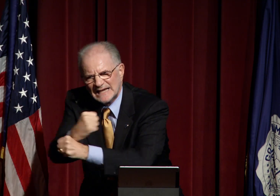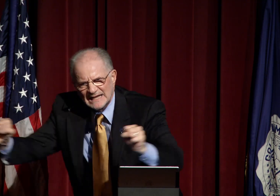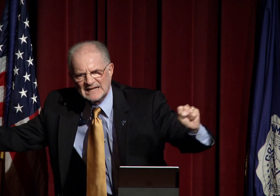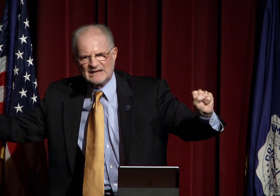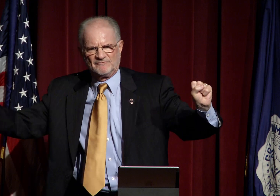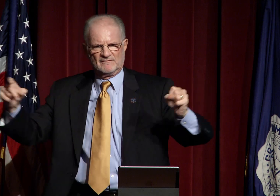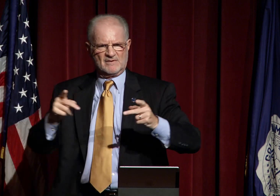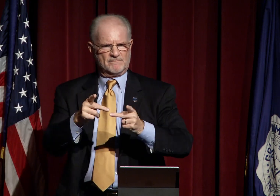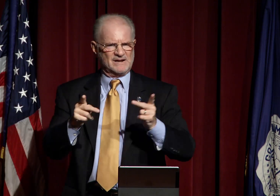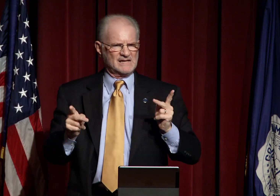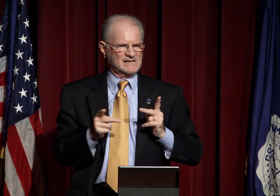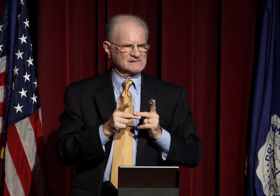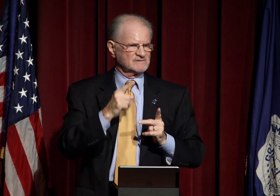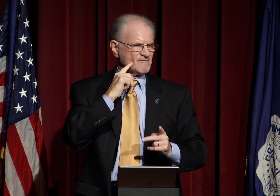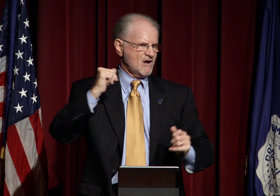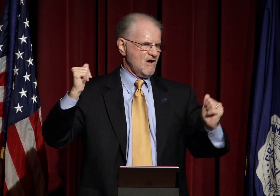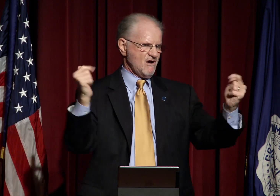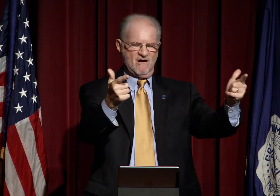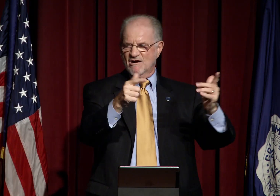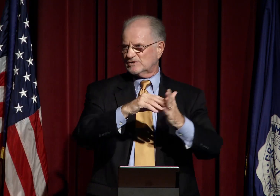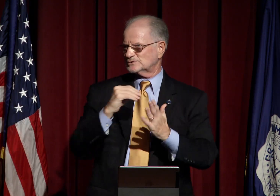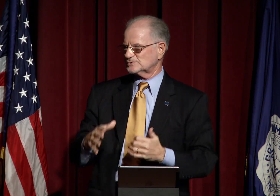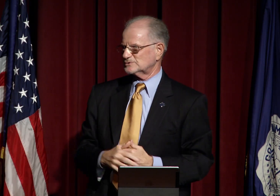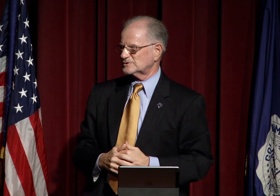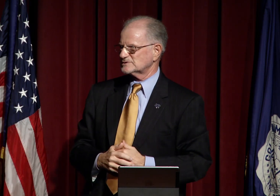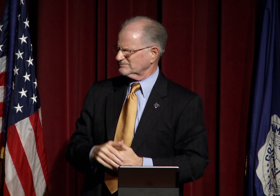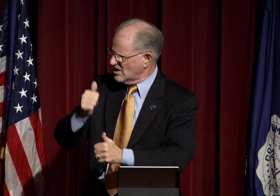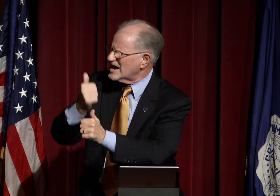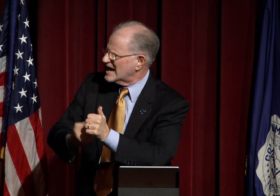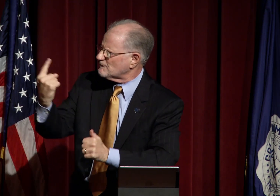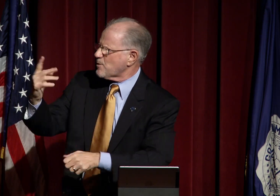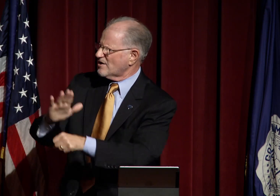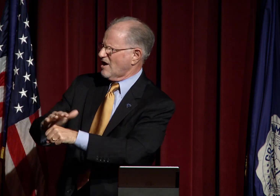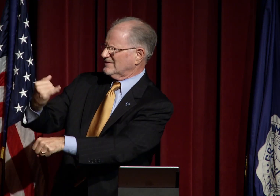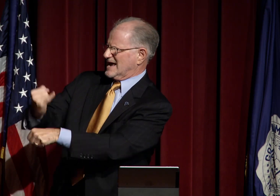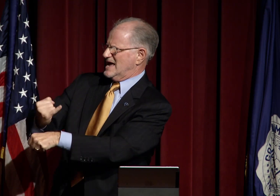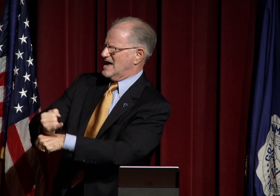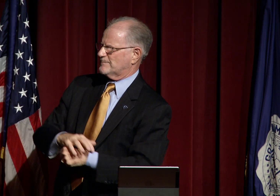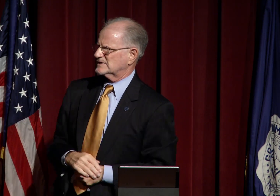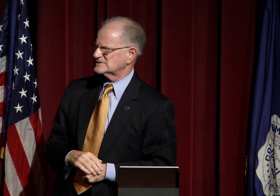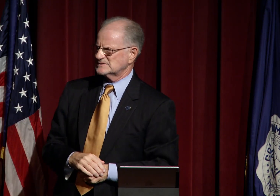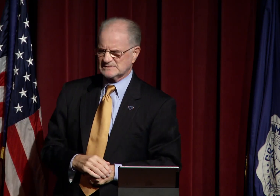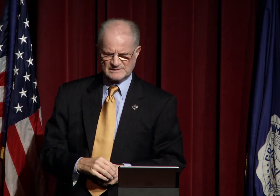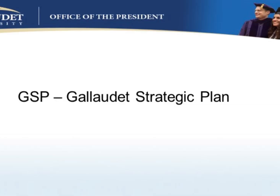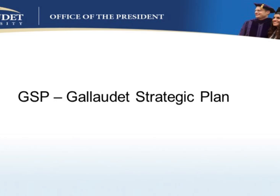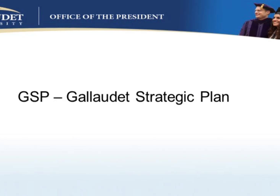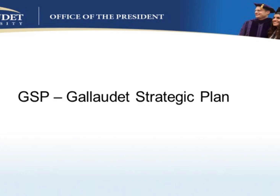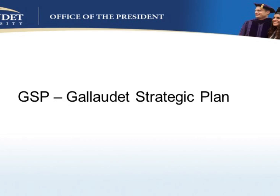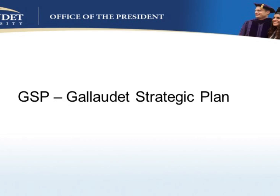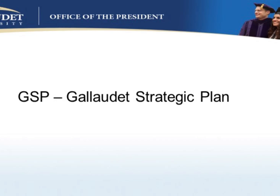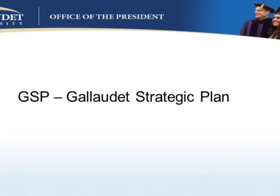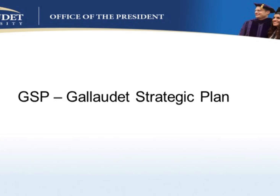plays a role in making sure that this campus is a safe place for all students, and in fact for everyone on the